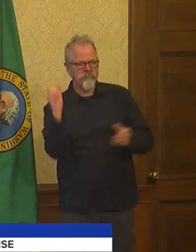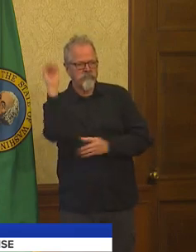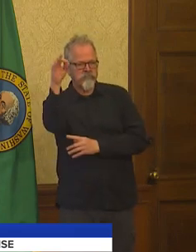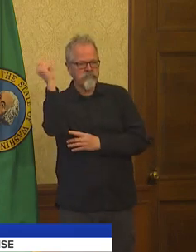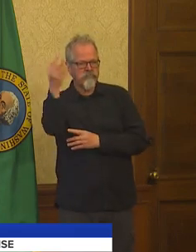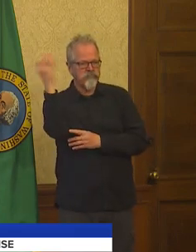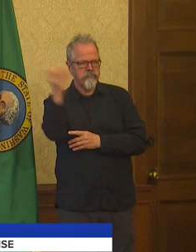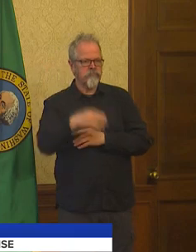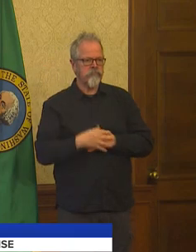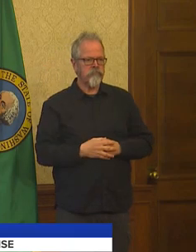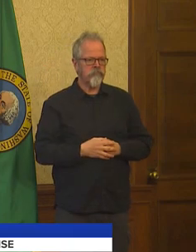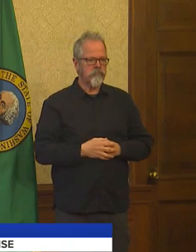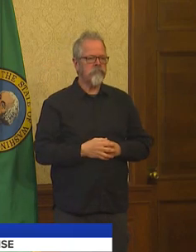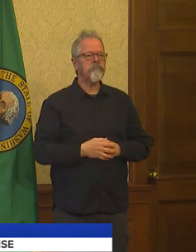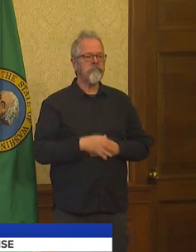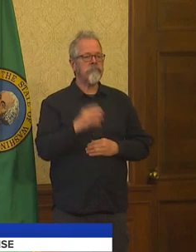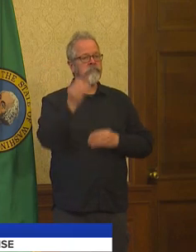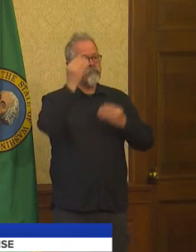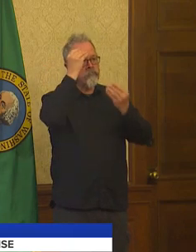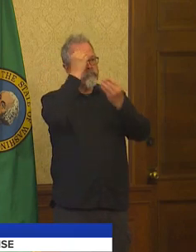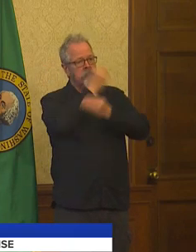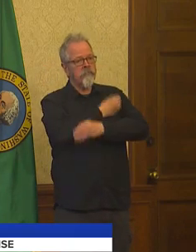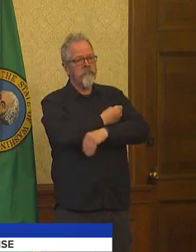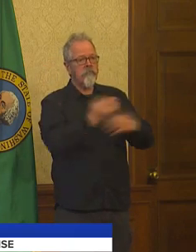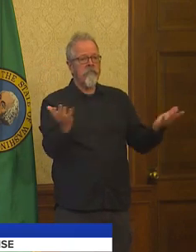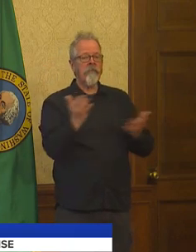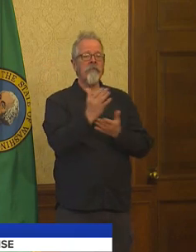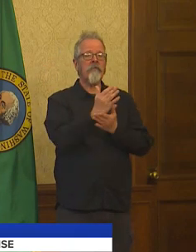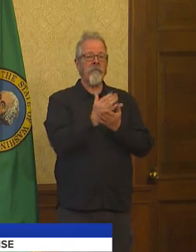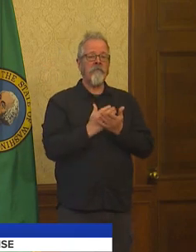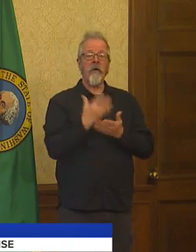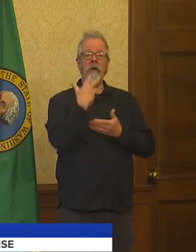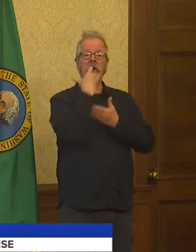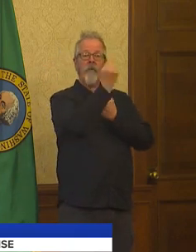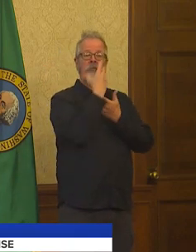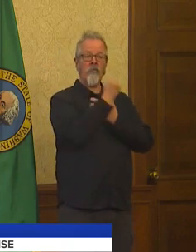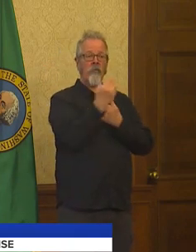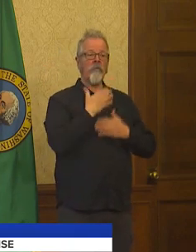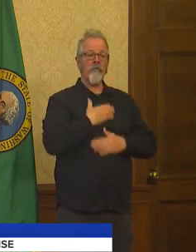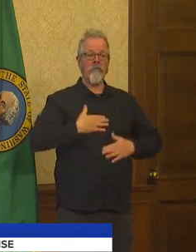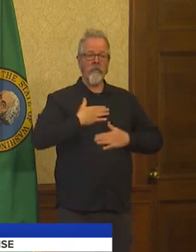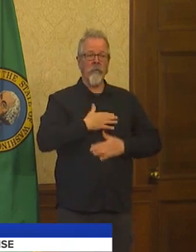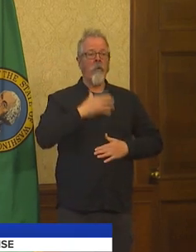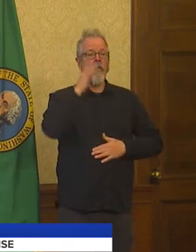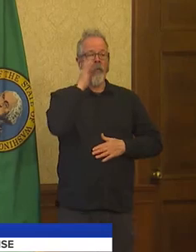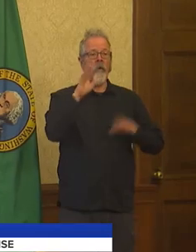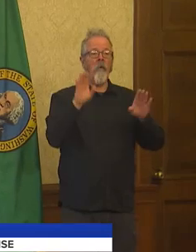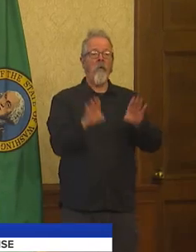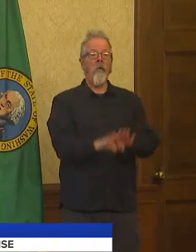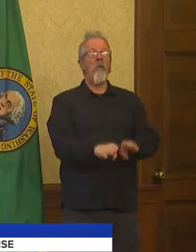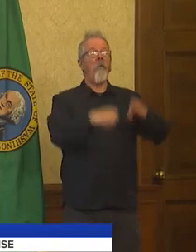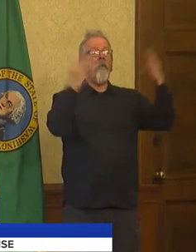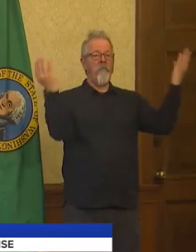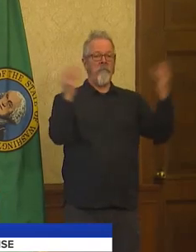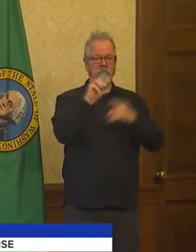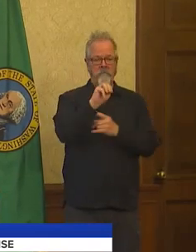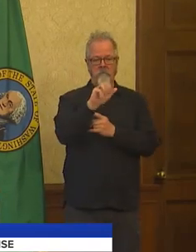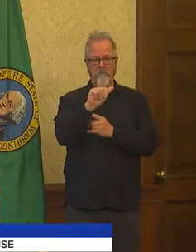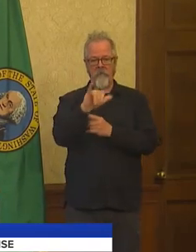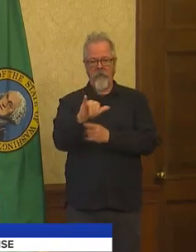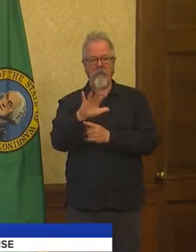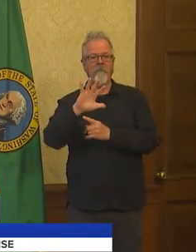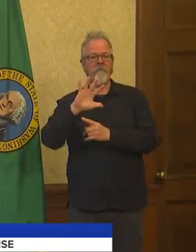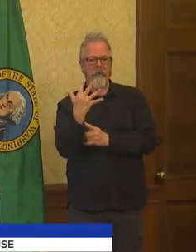Washingtonians. Based on the data that we have now received, we are close to the point in the spread of this virus where we